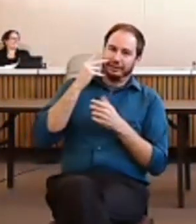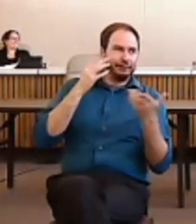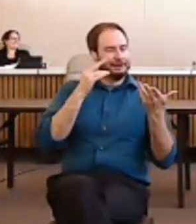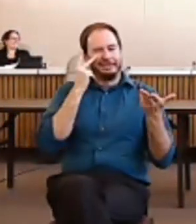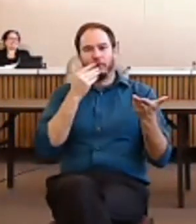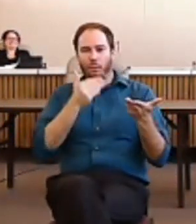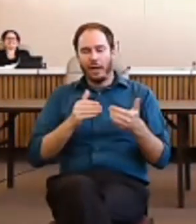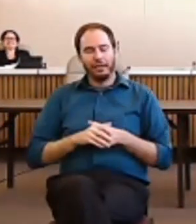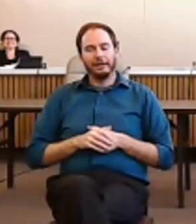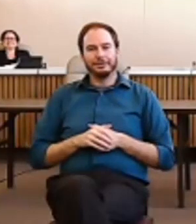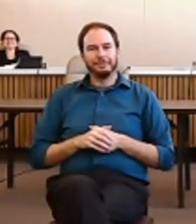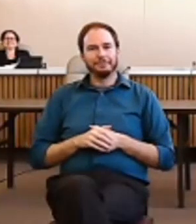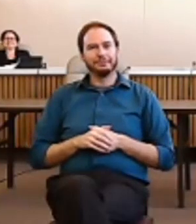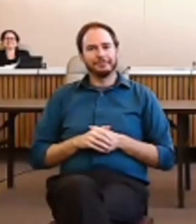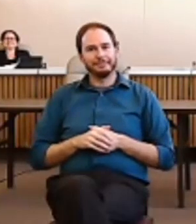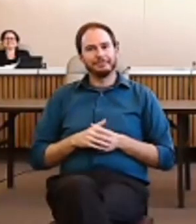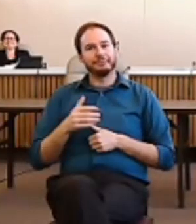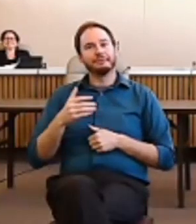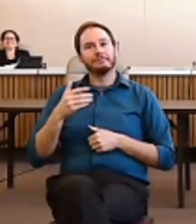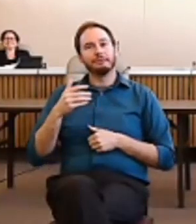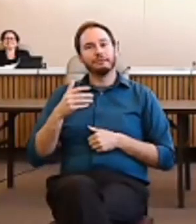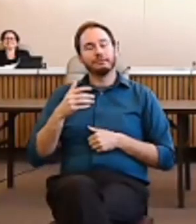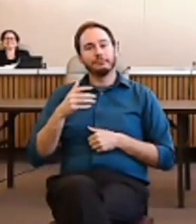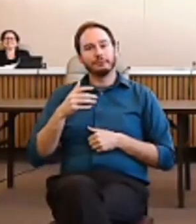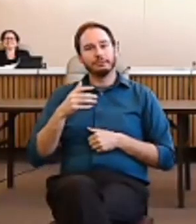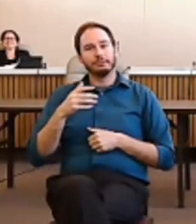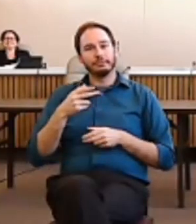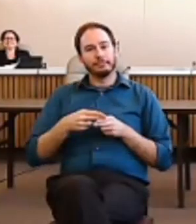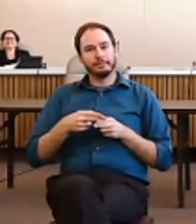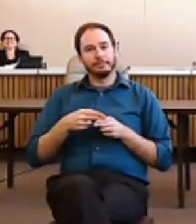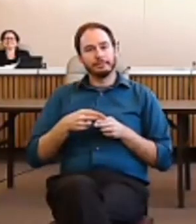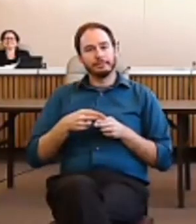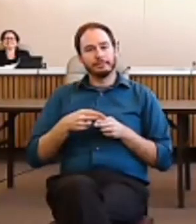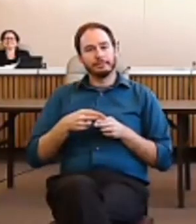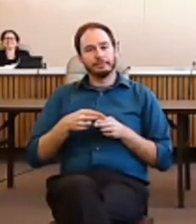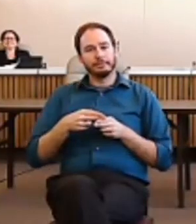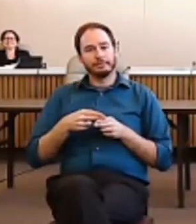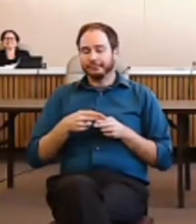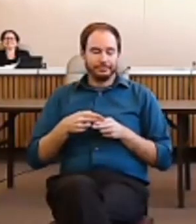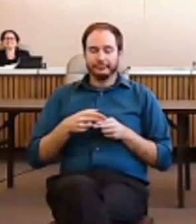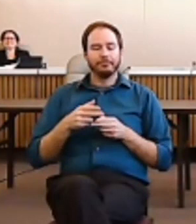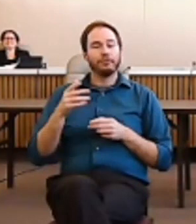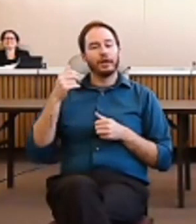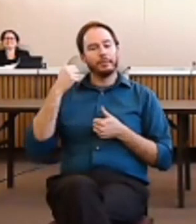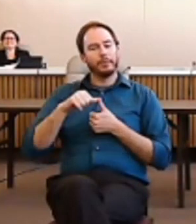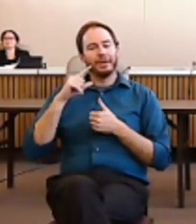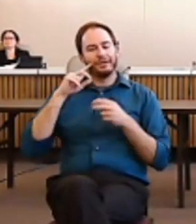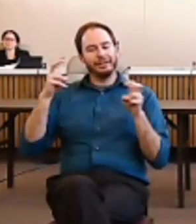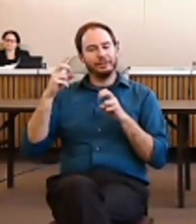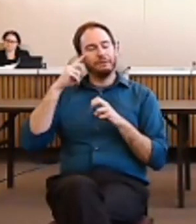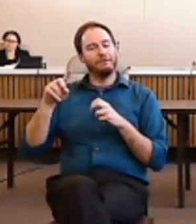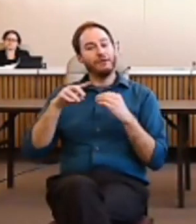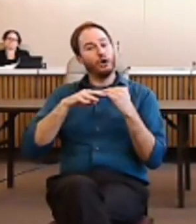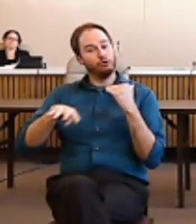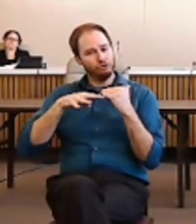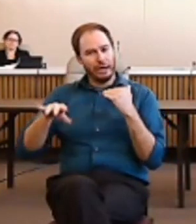can't see. So I know at the last meeting, there was an issue about the drainage, and I was wondering with flipping the